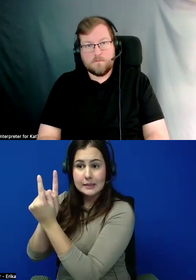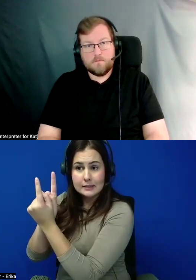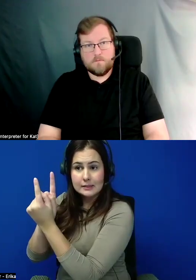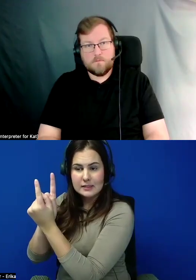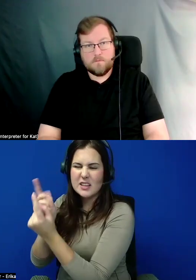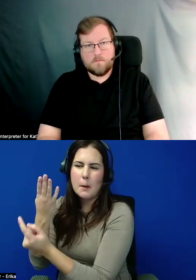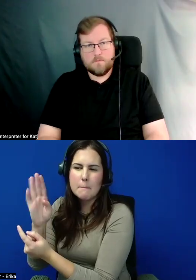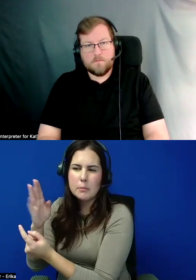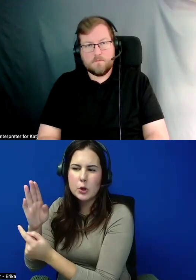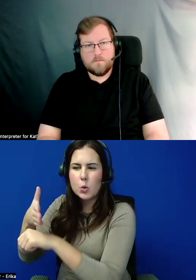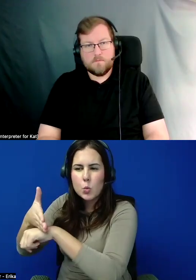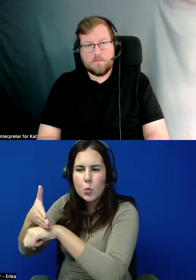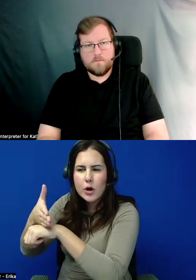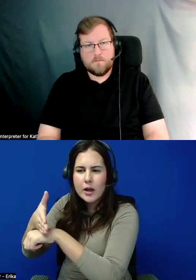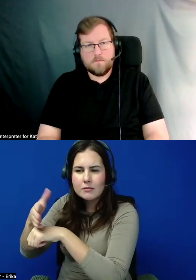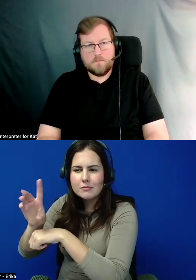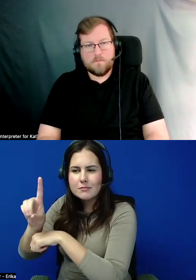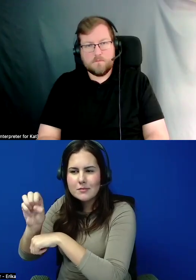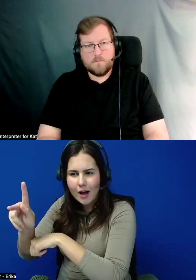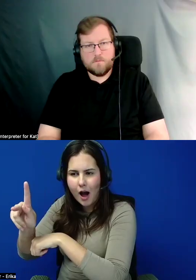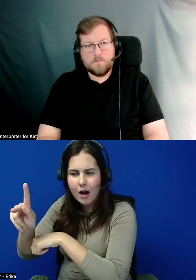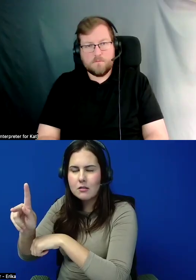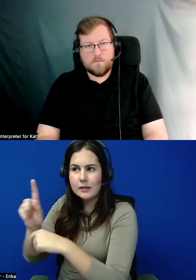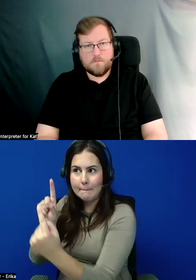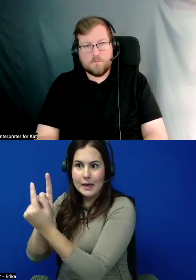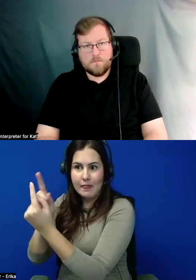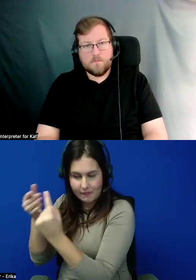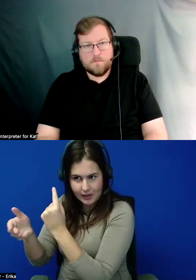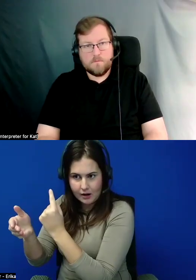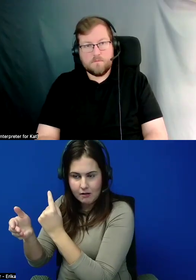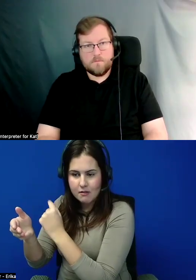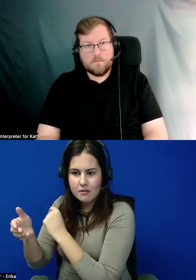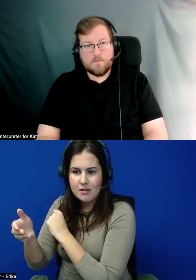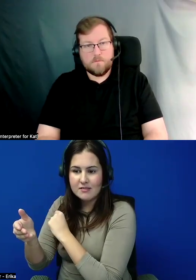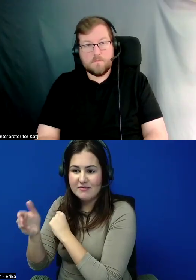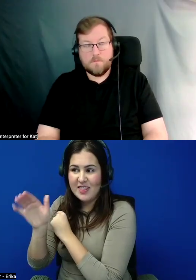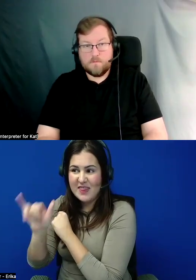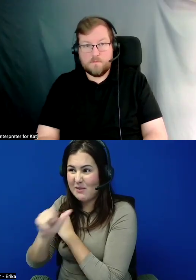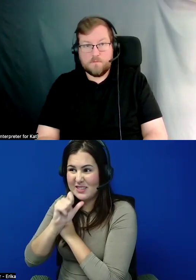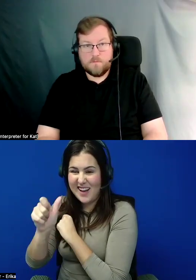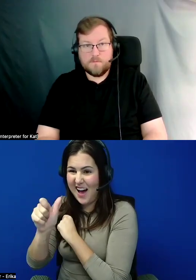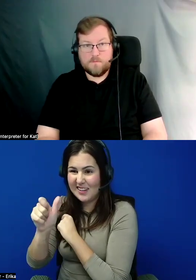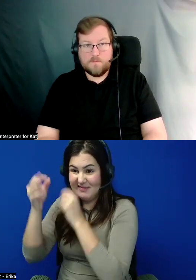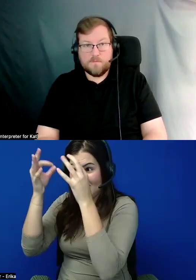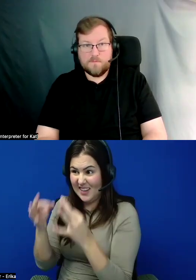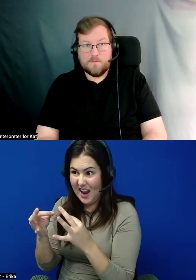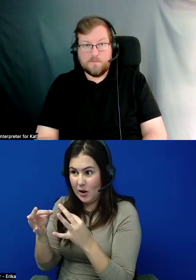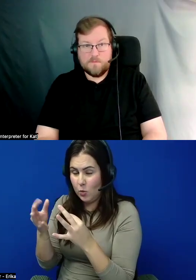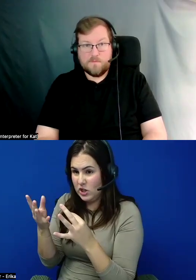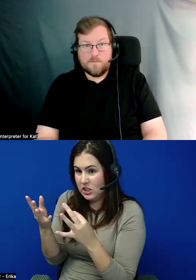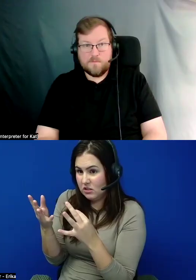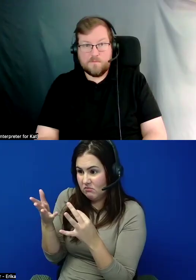dock where Claire and Mm. Danny meet. And that was actually, that wasn't intentionally a set. That was the dock that we left